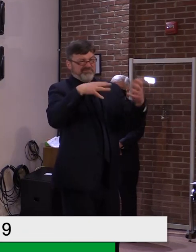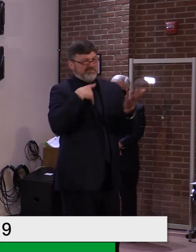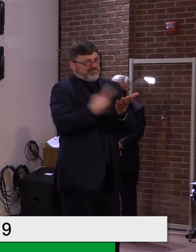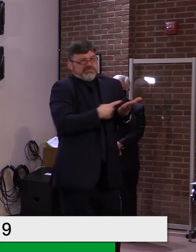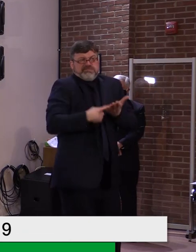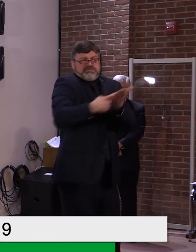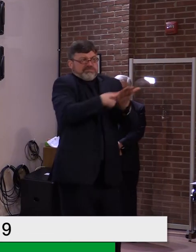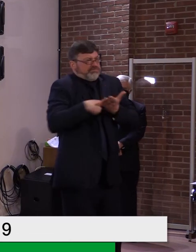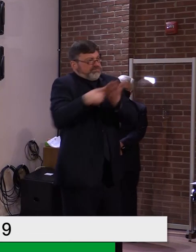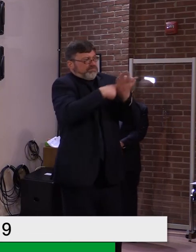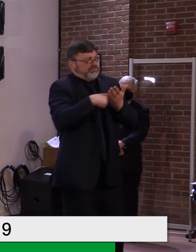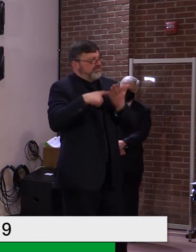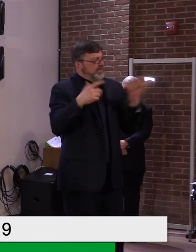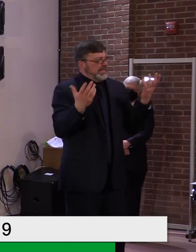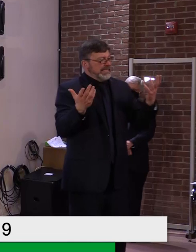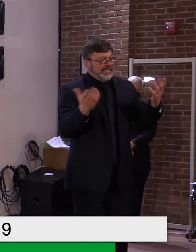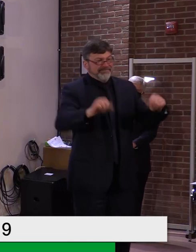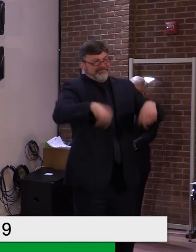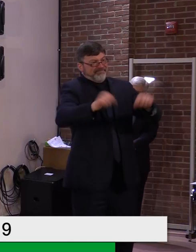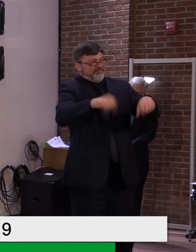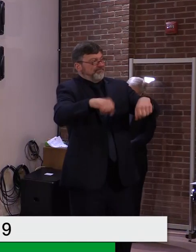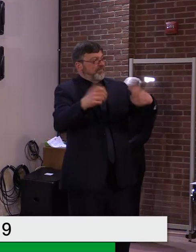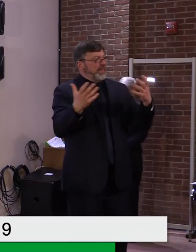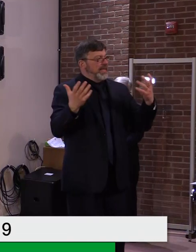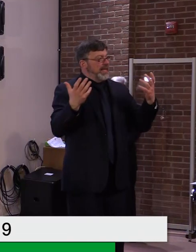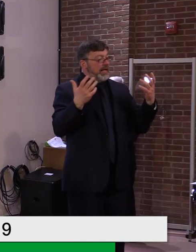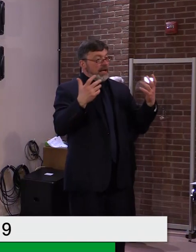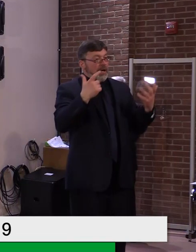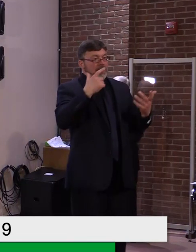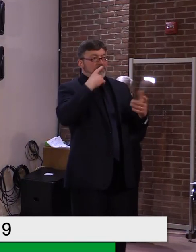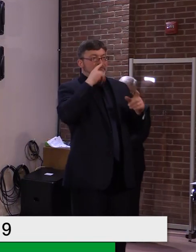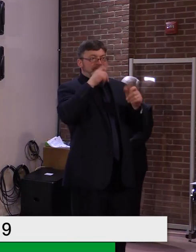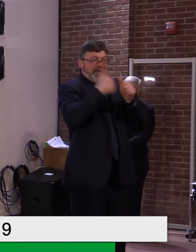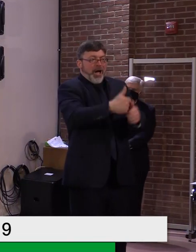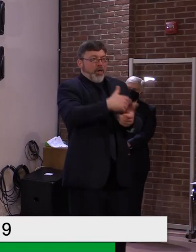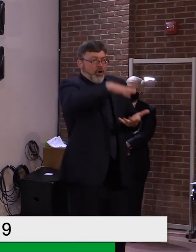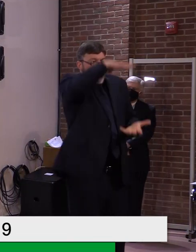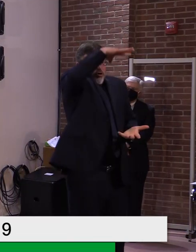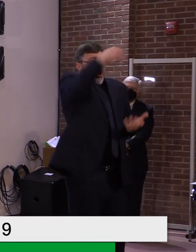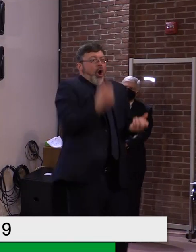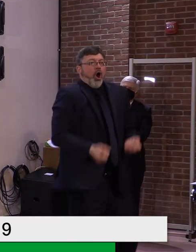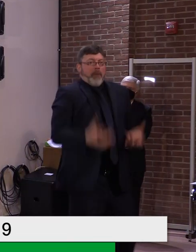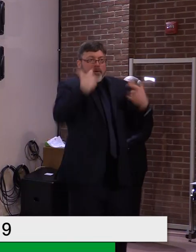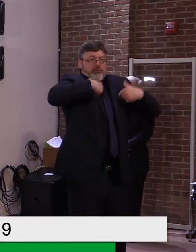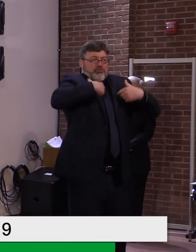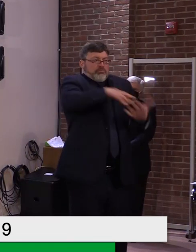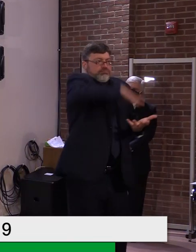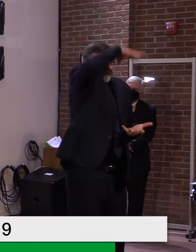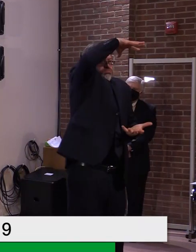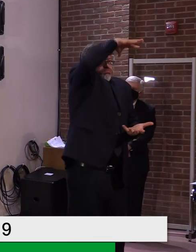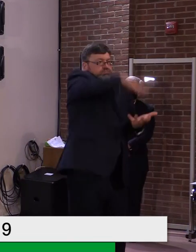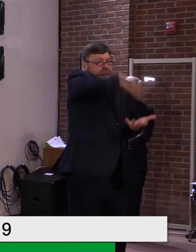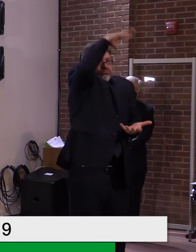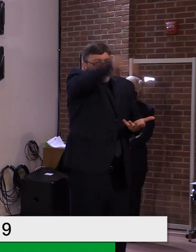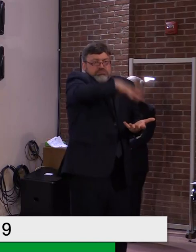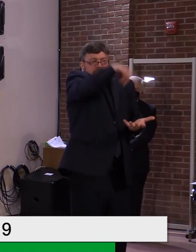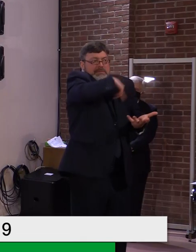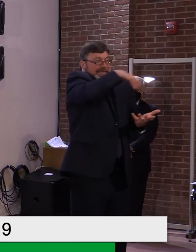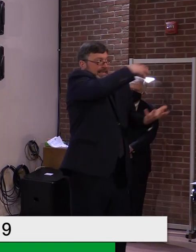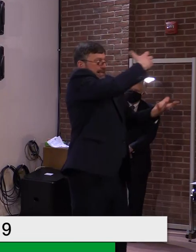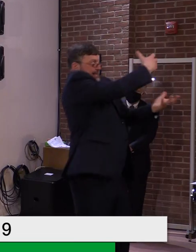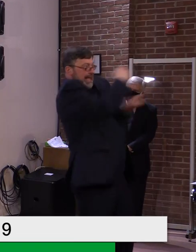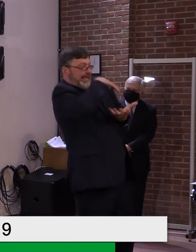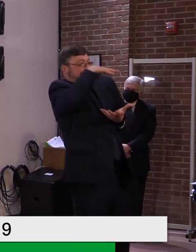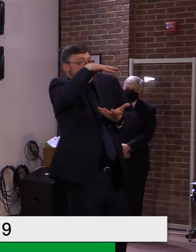on the supply. From my standpoint, I would want to make sure that we had vaccines available to anyone